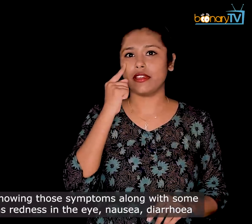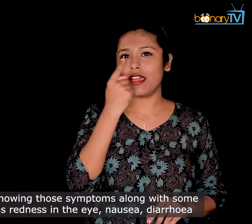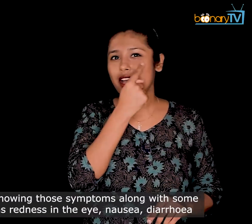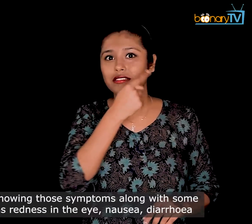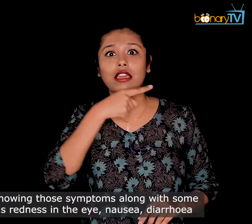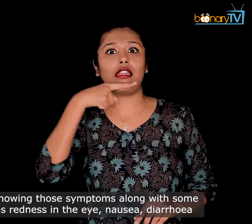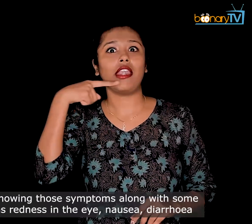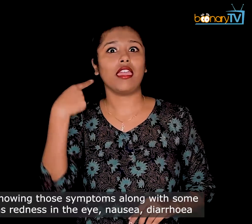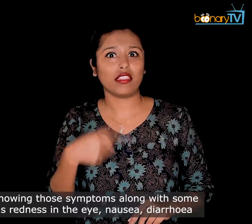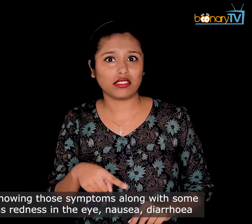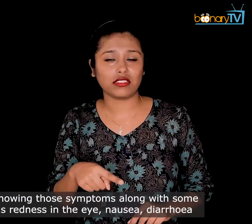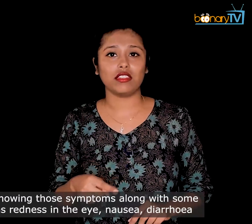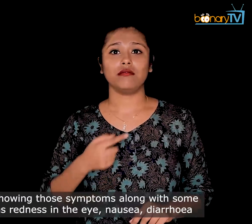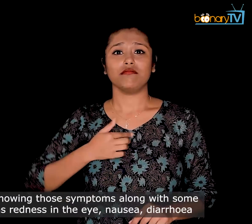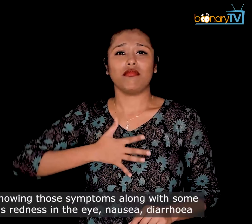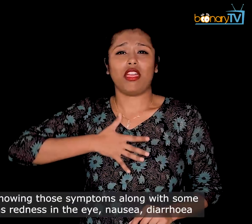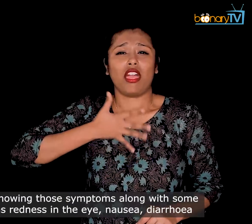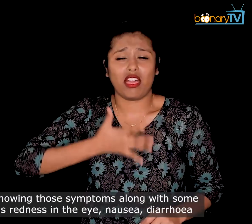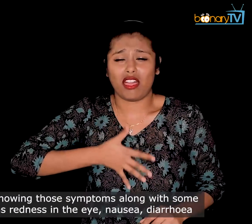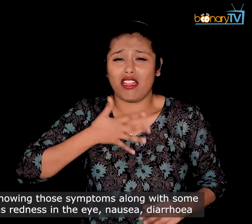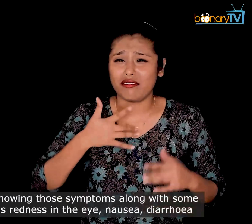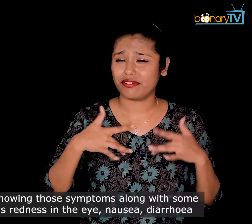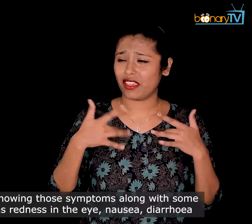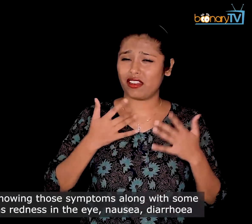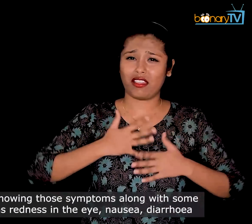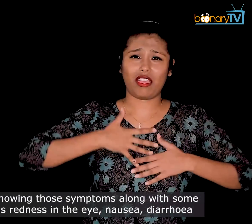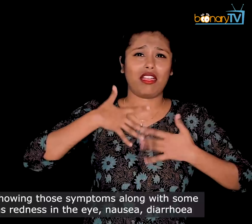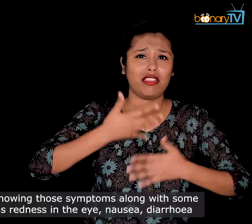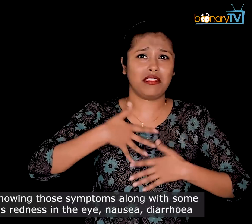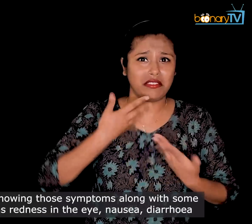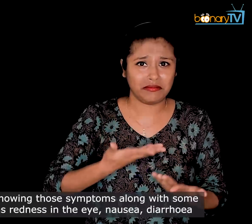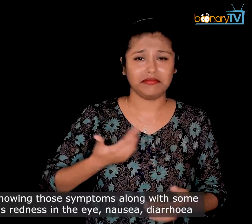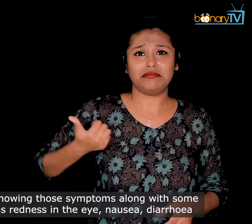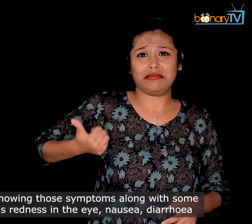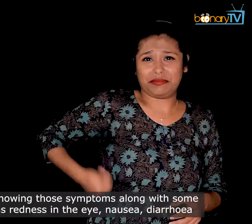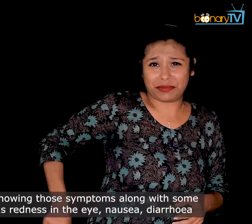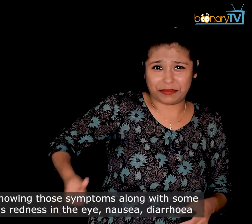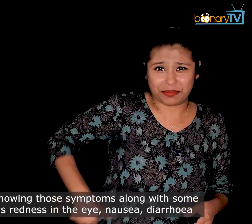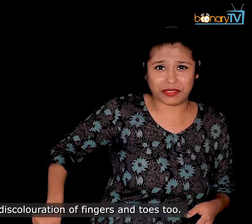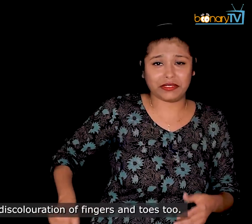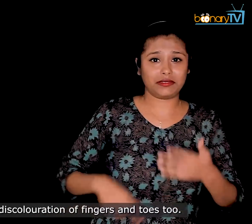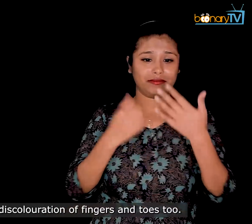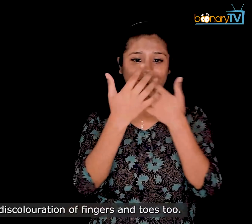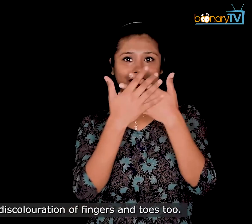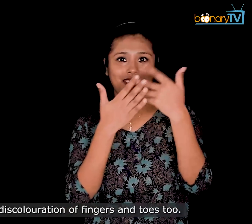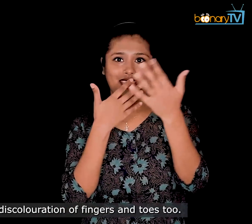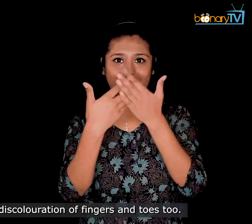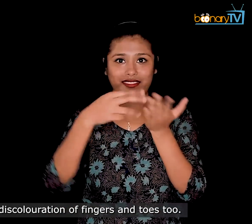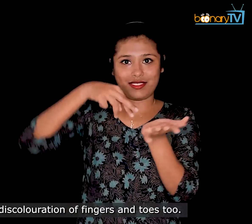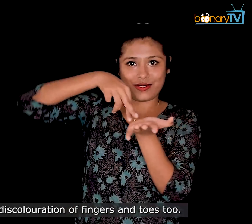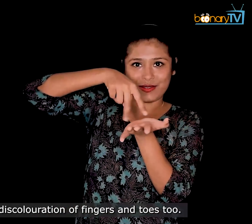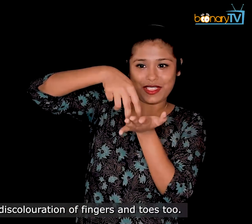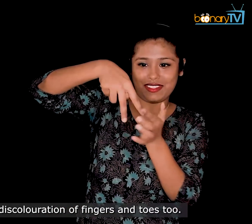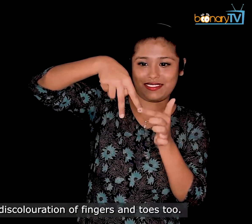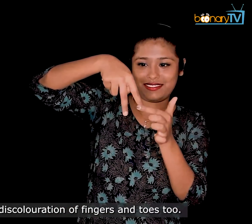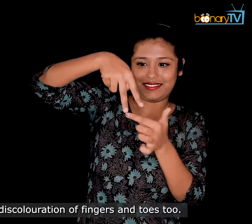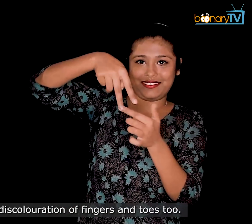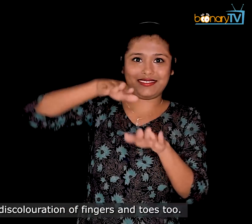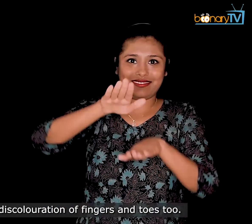redness in the eye nausea diarrhea while some show discoloration